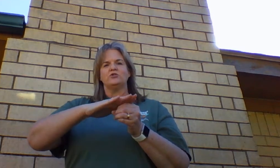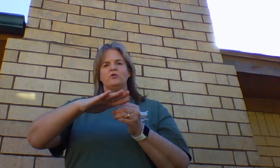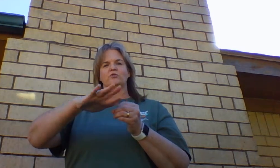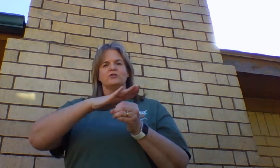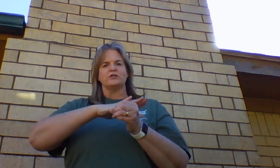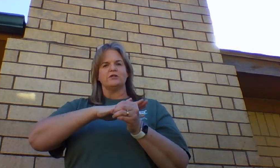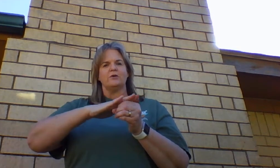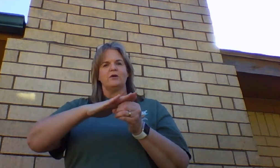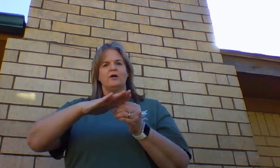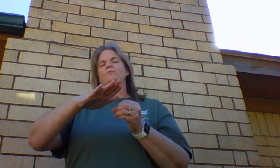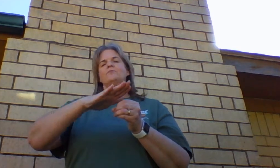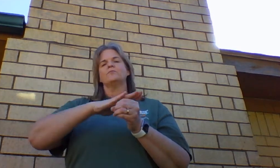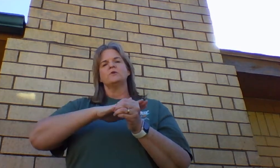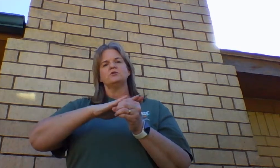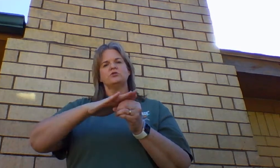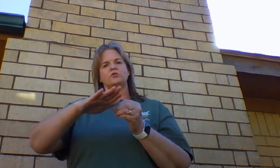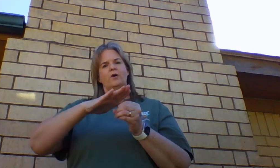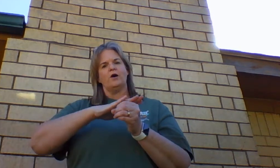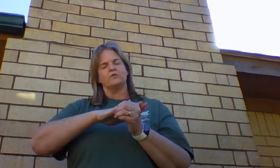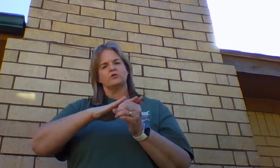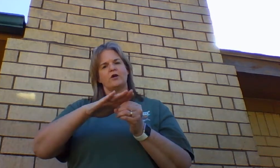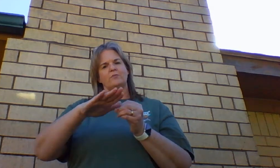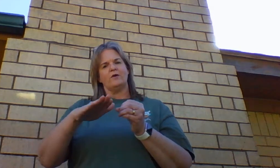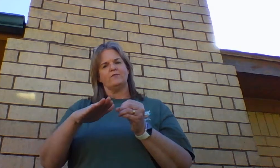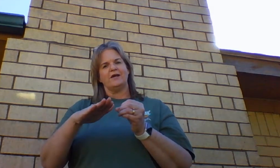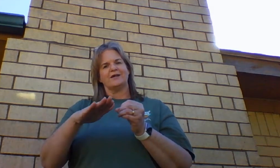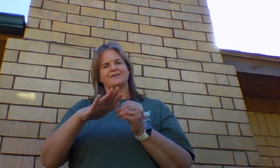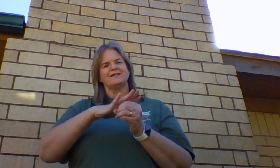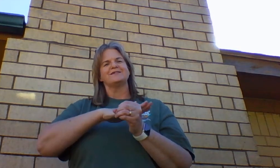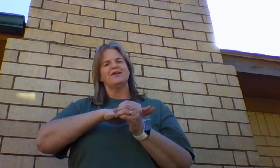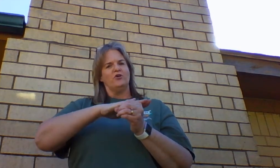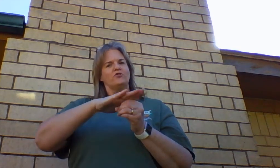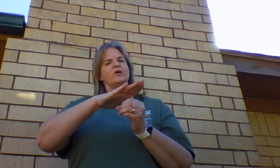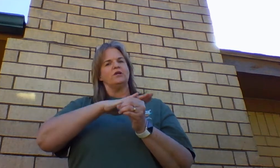you're just gonna scoop off or scrape off the excess. So